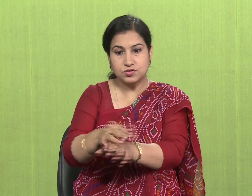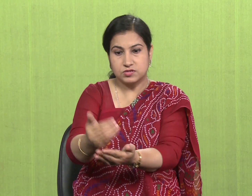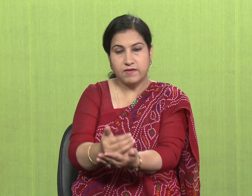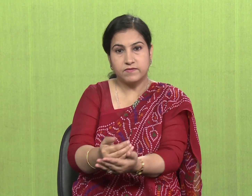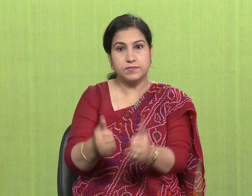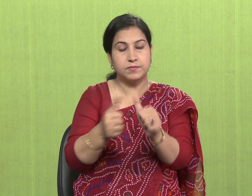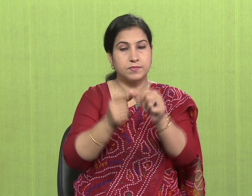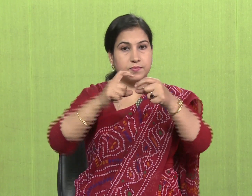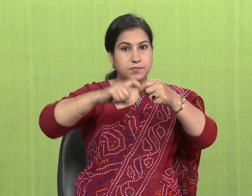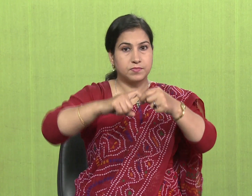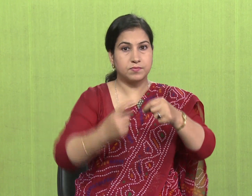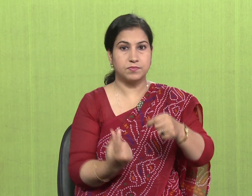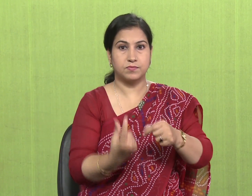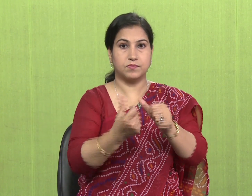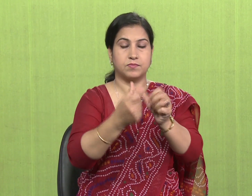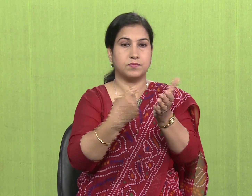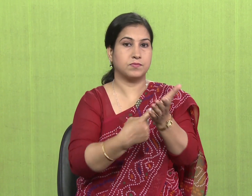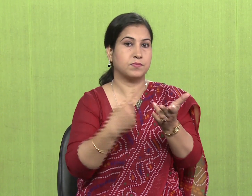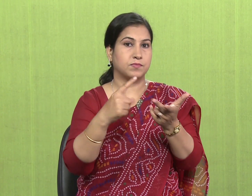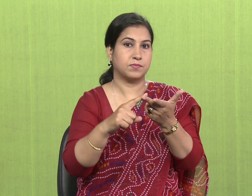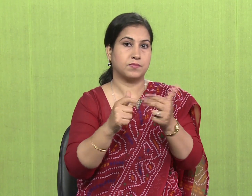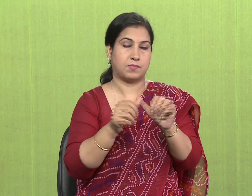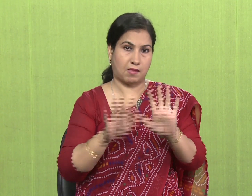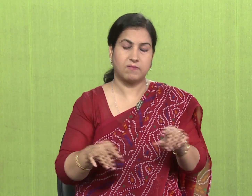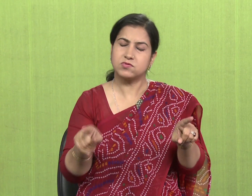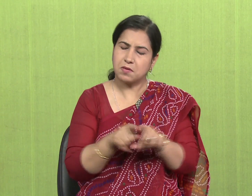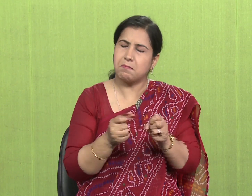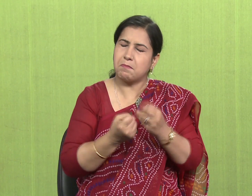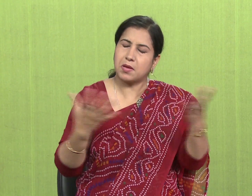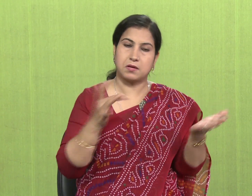and so many places. To make people aware,